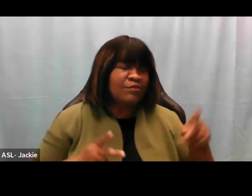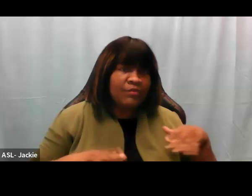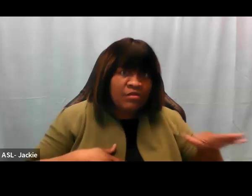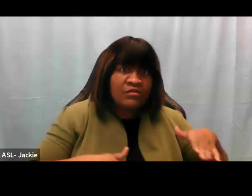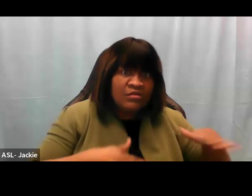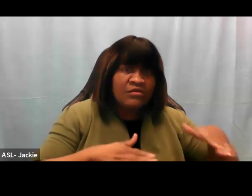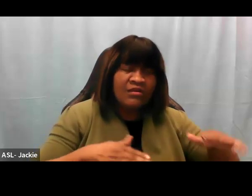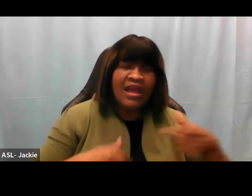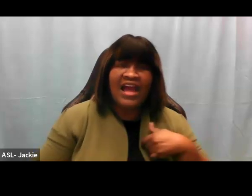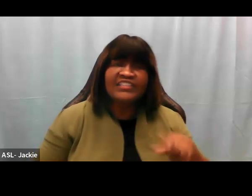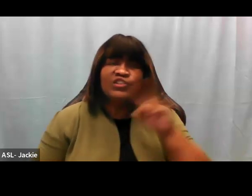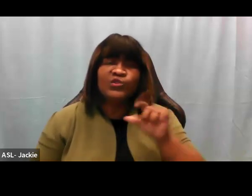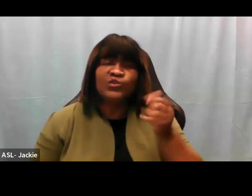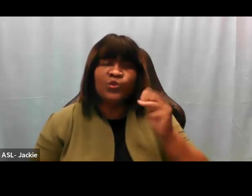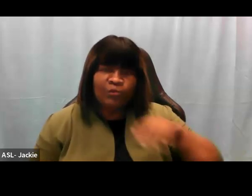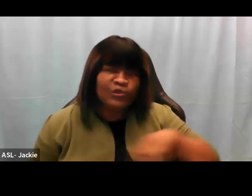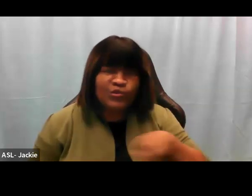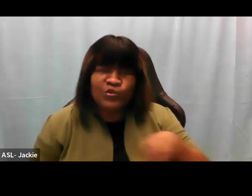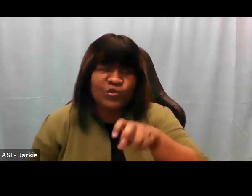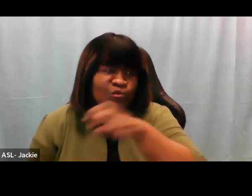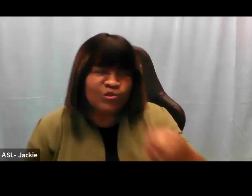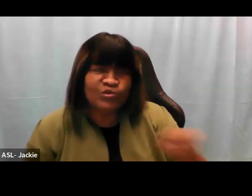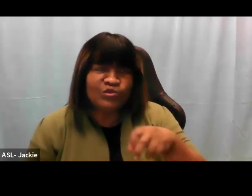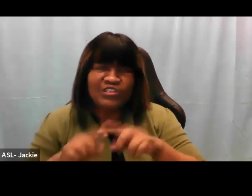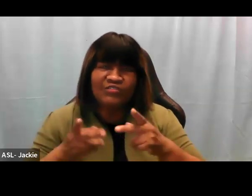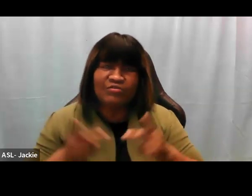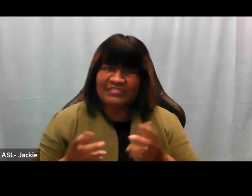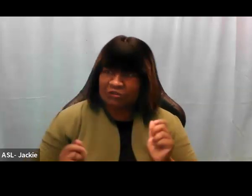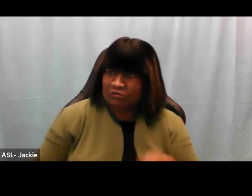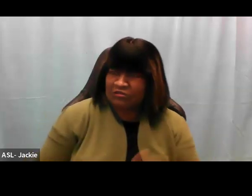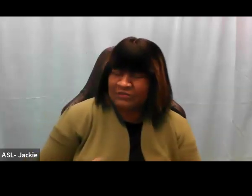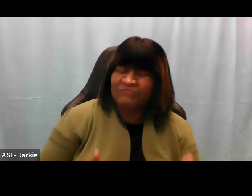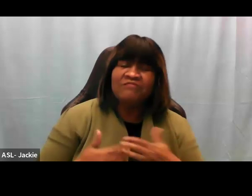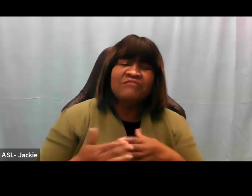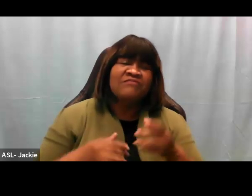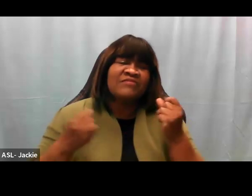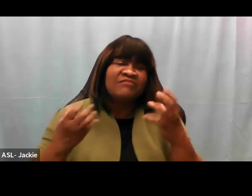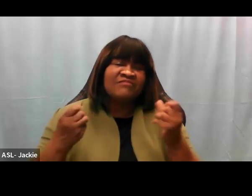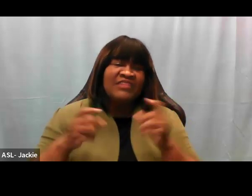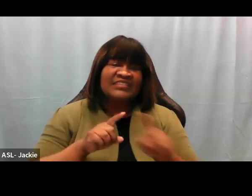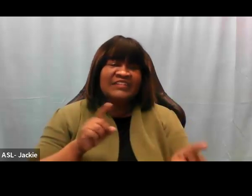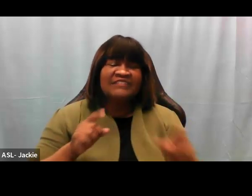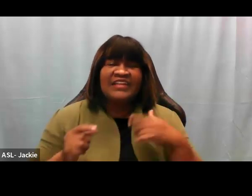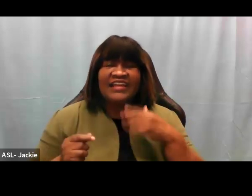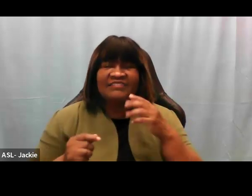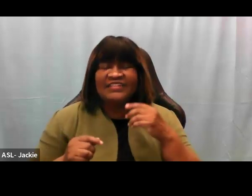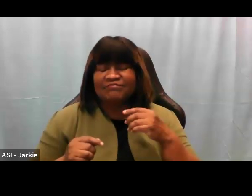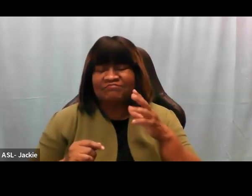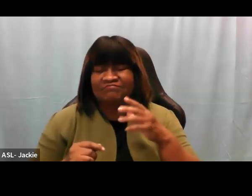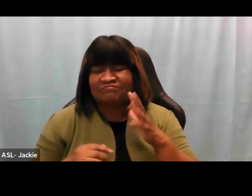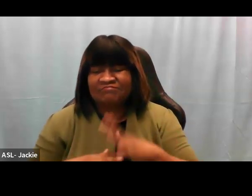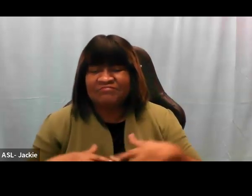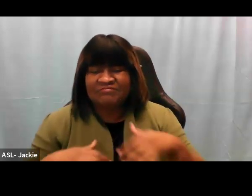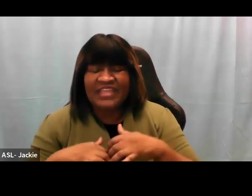I just zoomed around. Also, many rural communities have diverse populations, such as Native Americans.